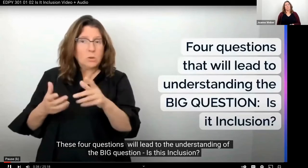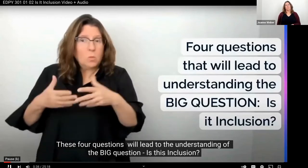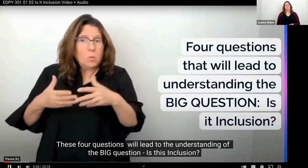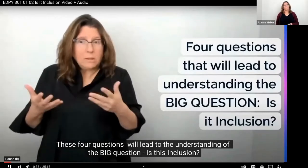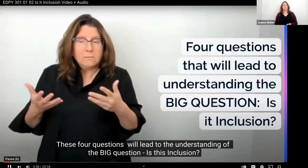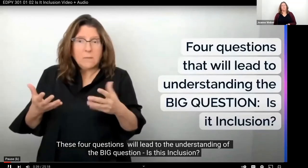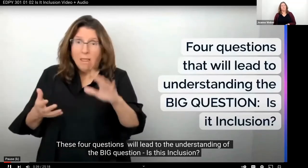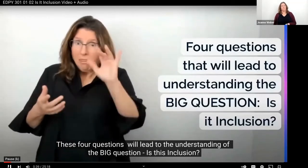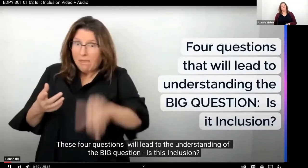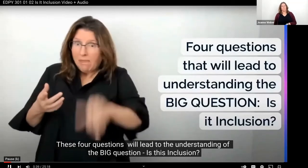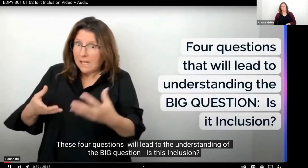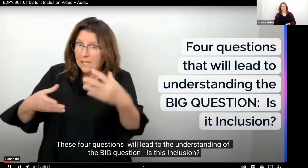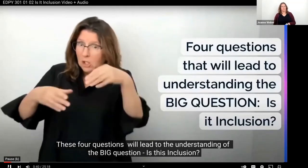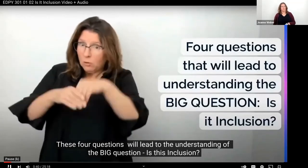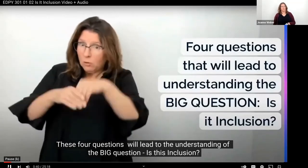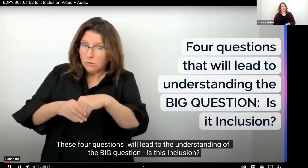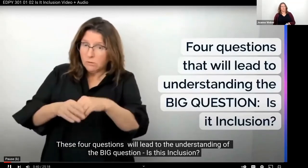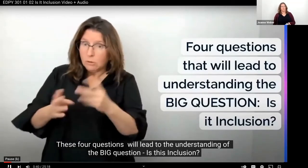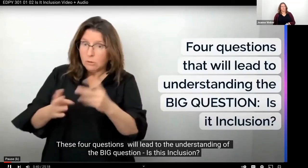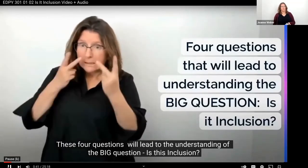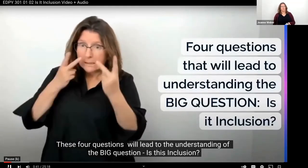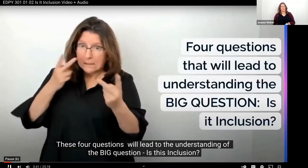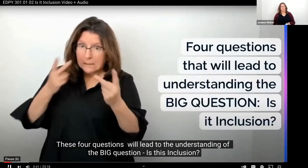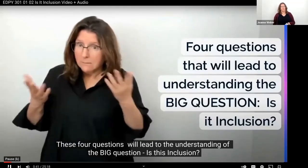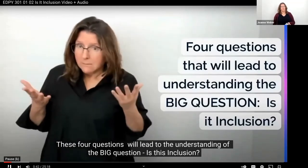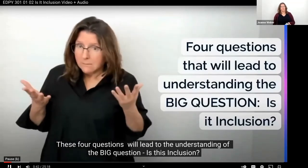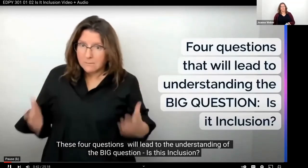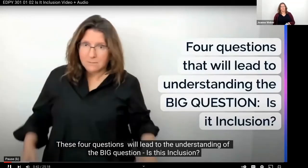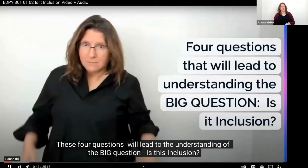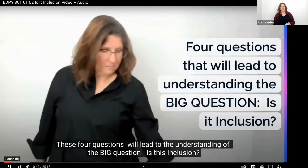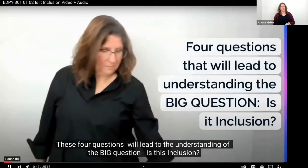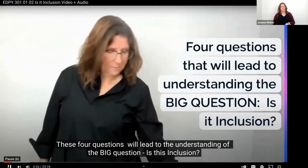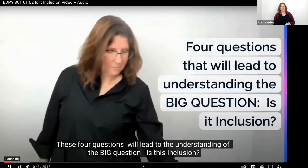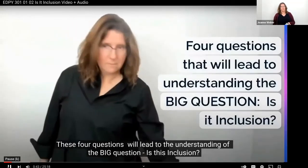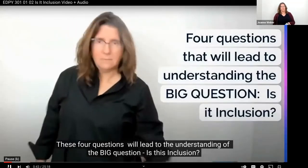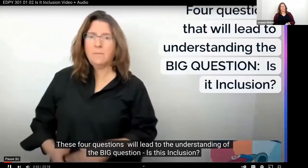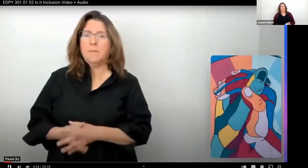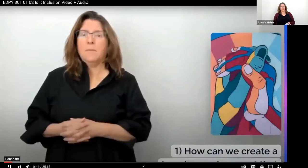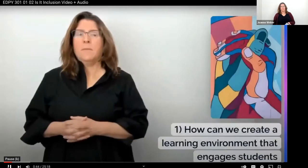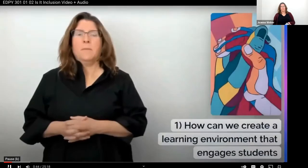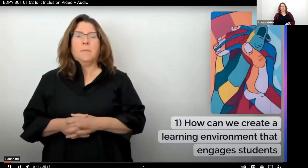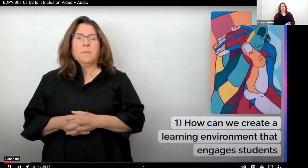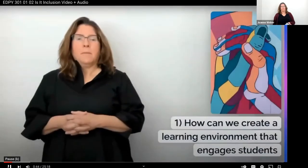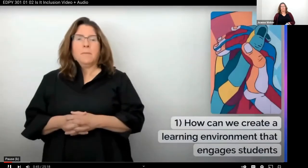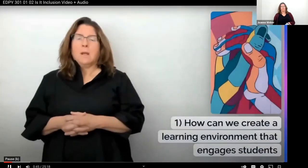the understanding of the big question, is this inclusion?